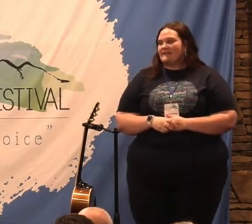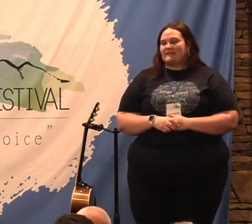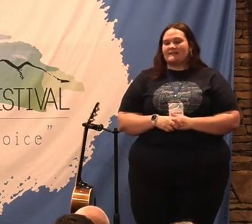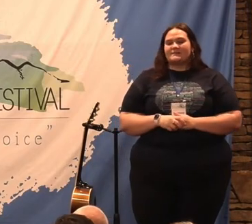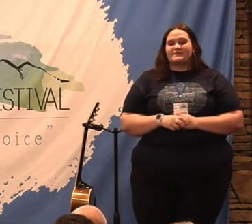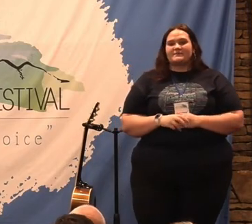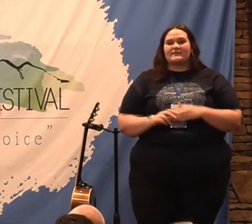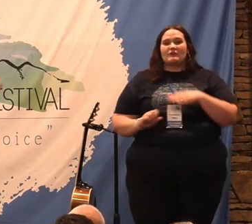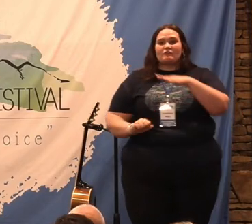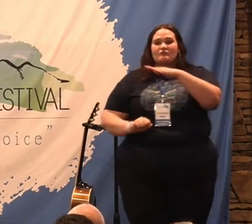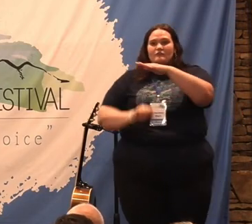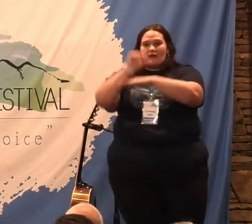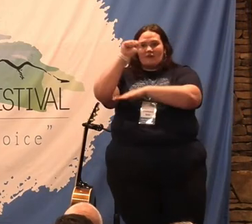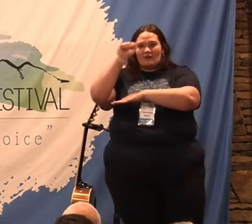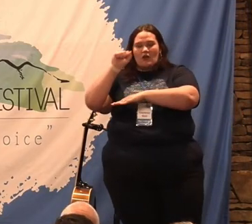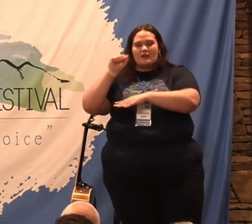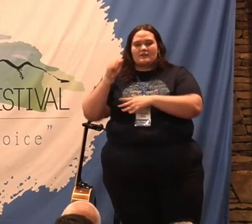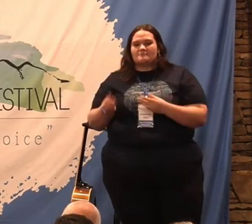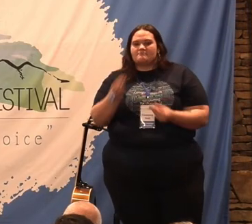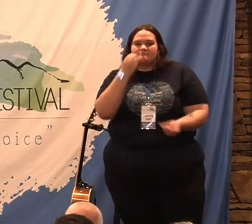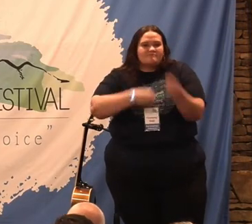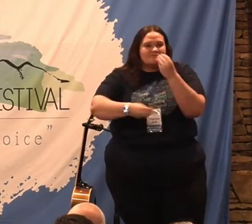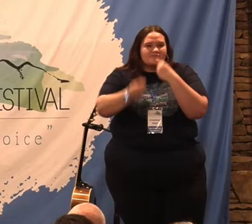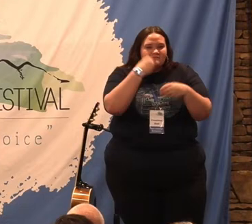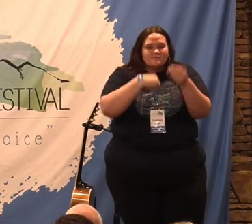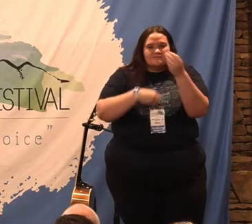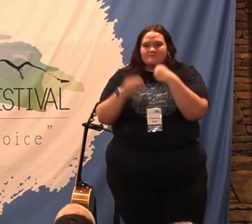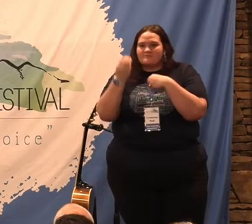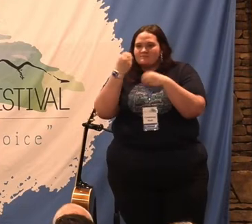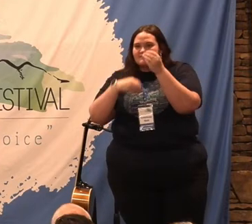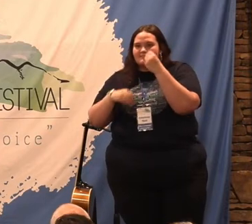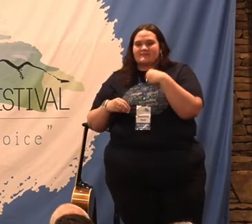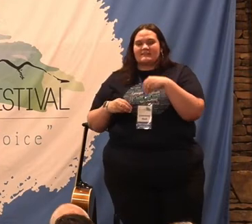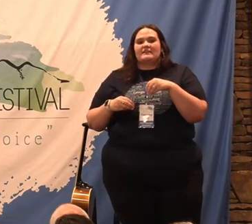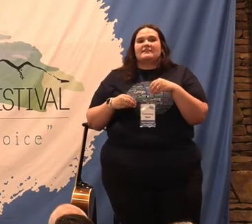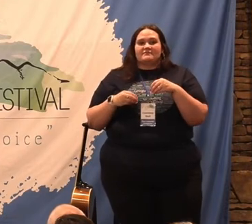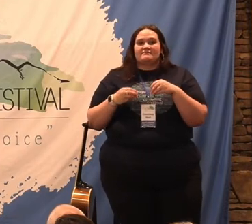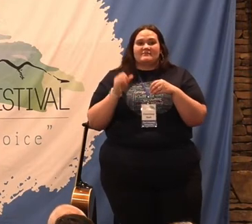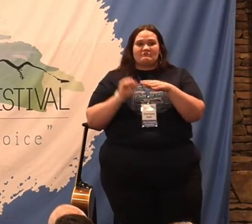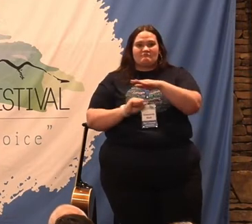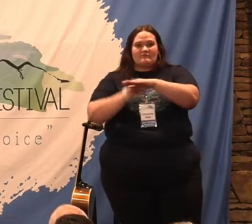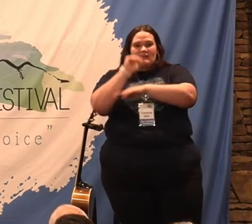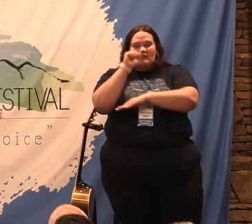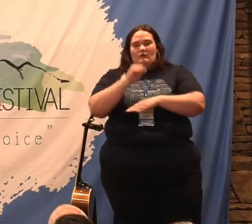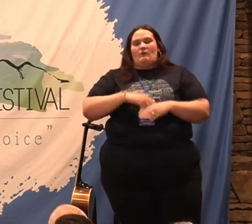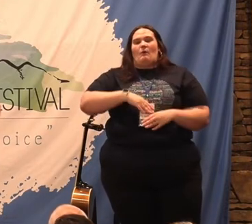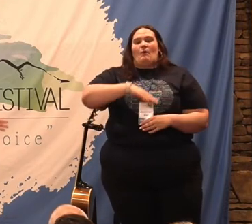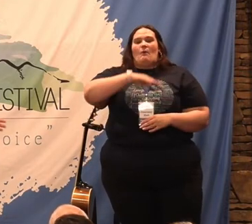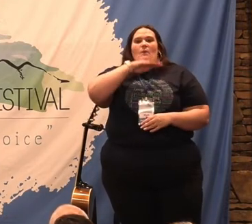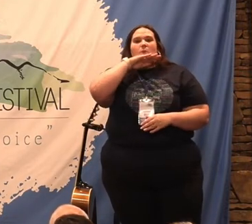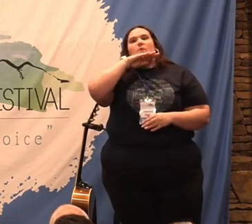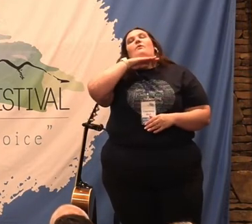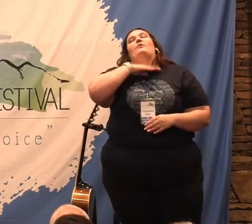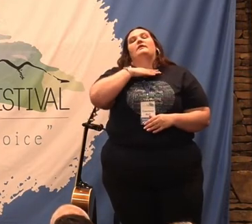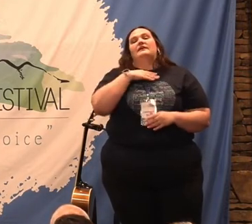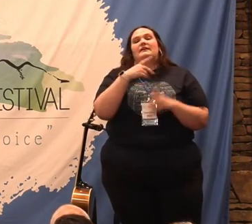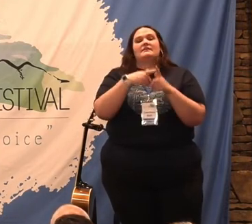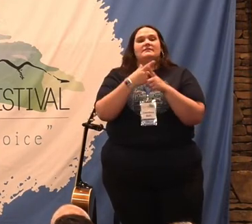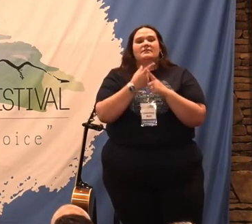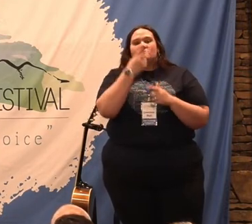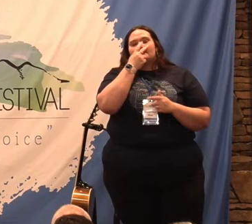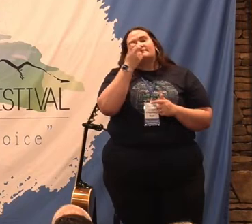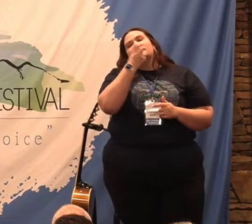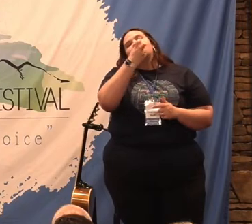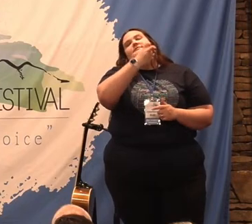The groundhog feasted on escargot until she had eaten herself into oblivion, and there she snored within the